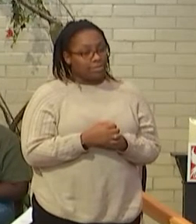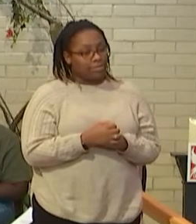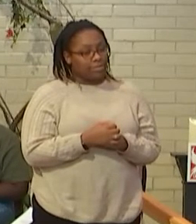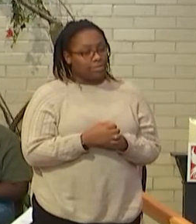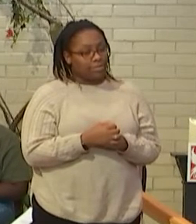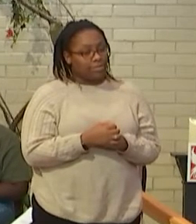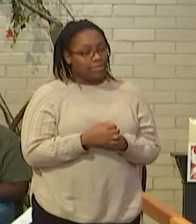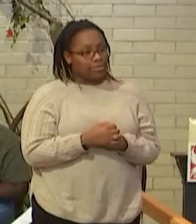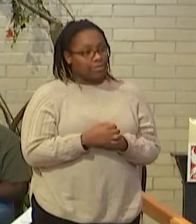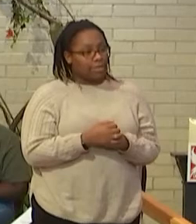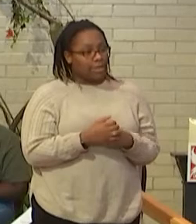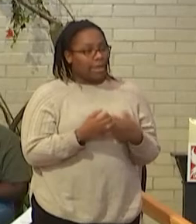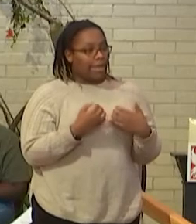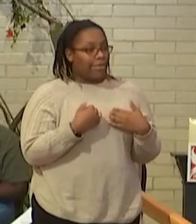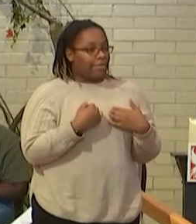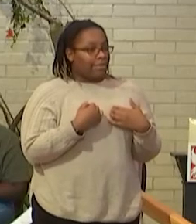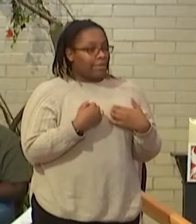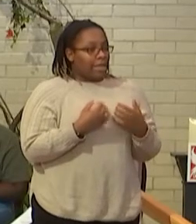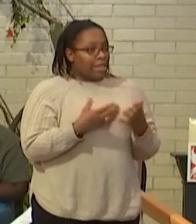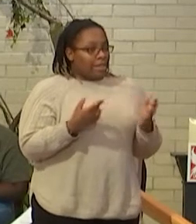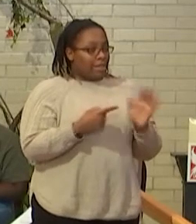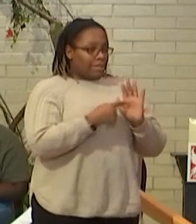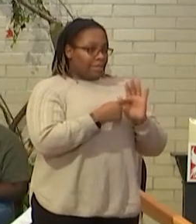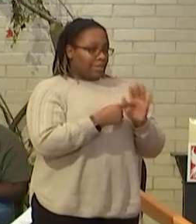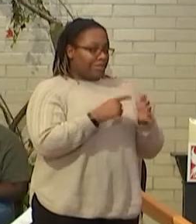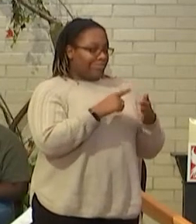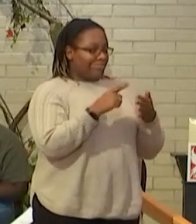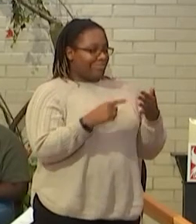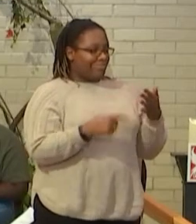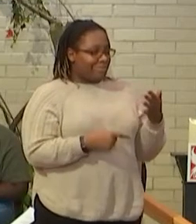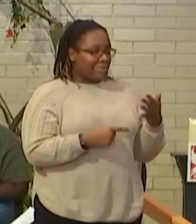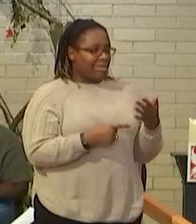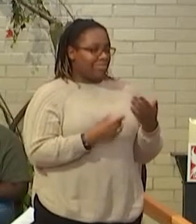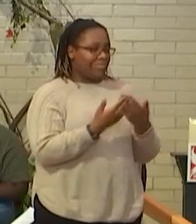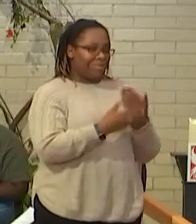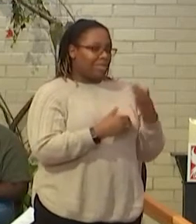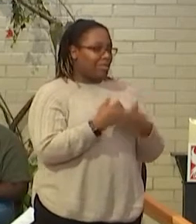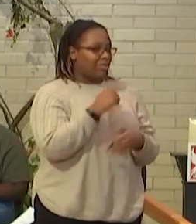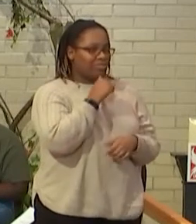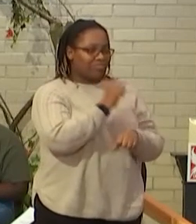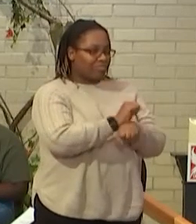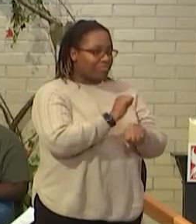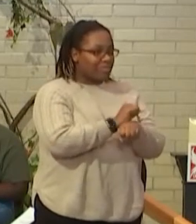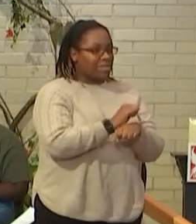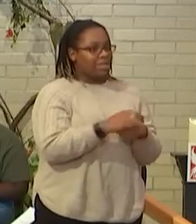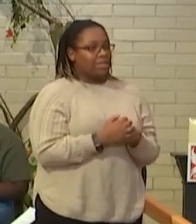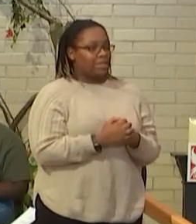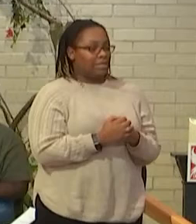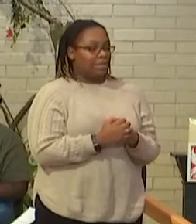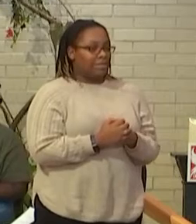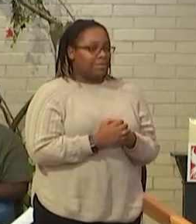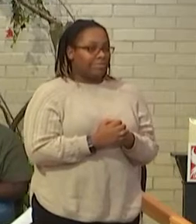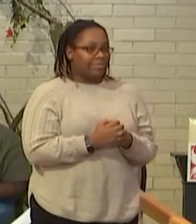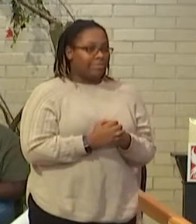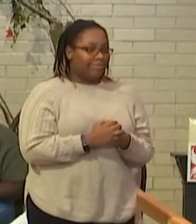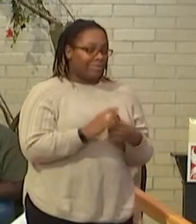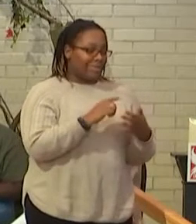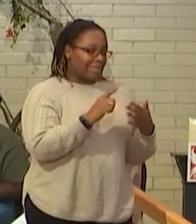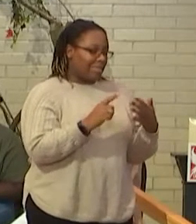So I have a lot of symptoms, including my hands that don't function. All these symptoms